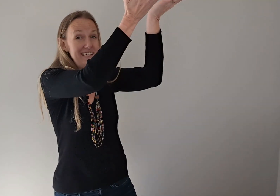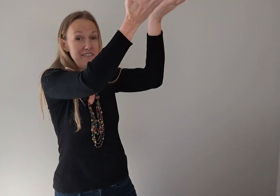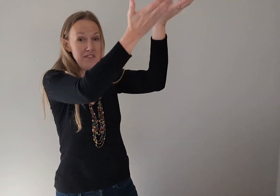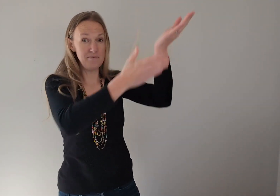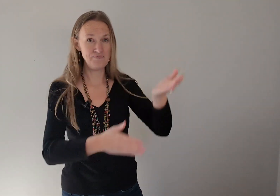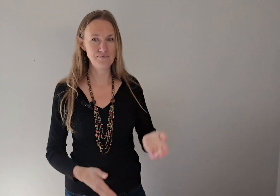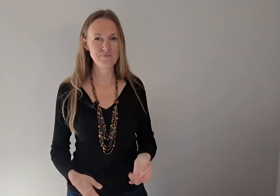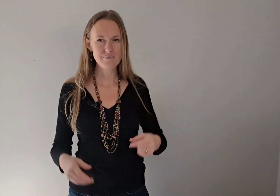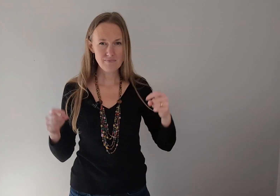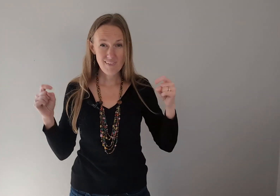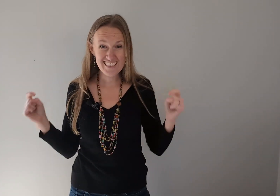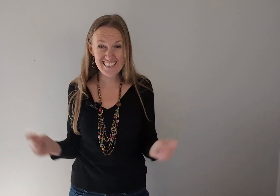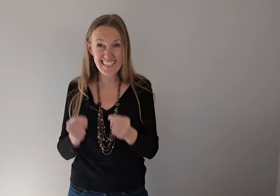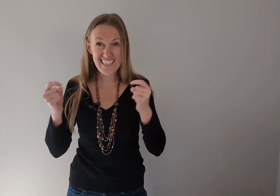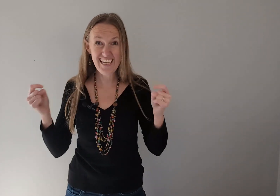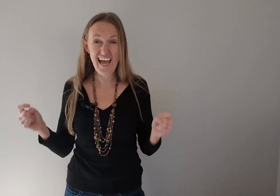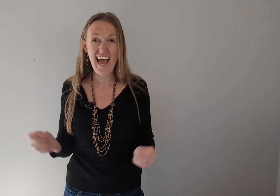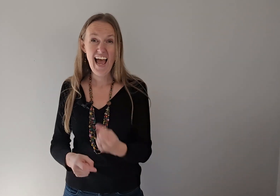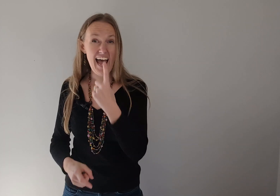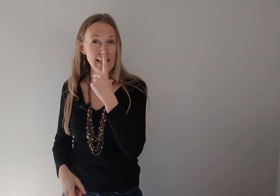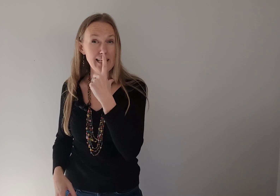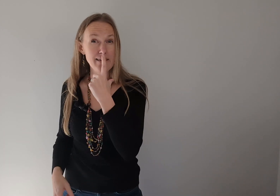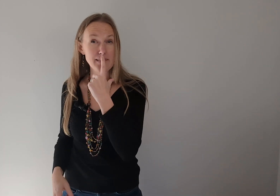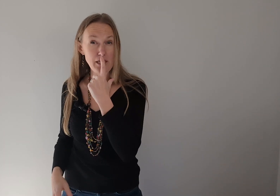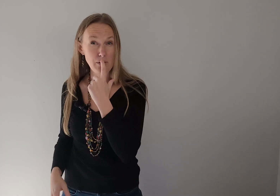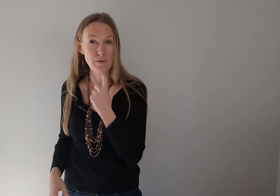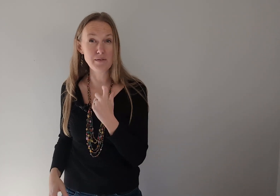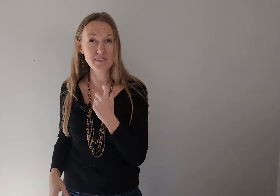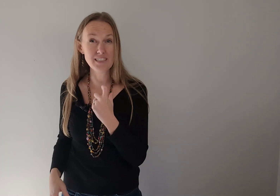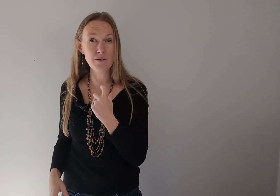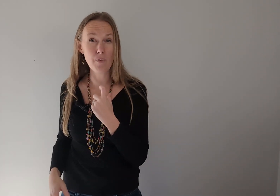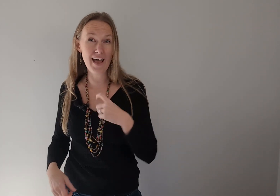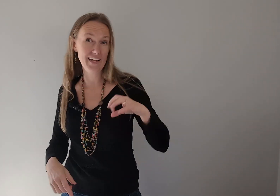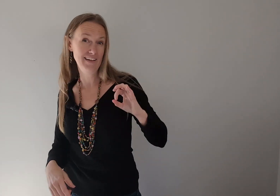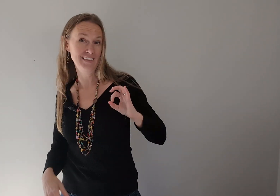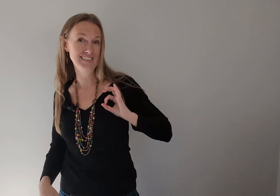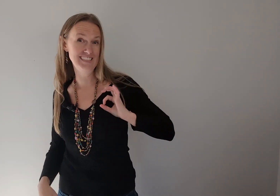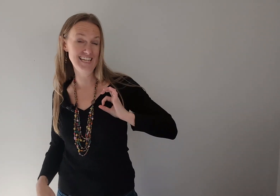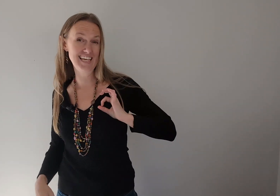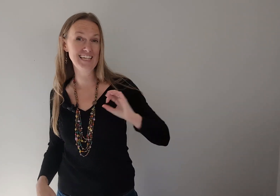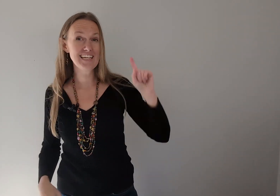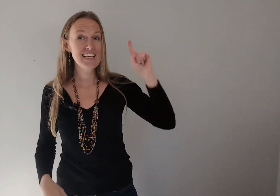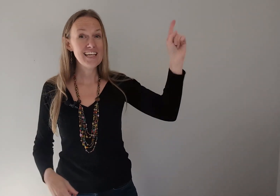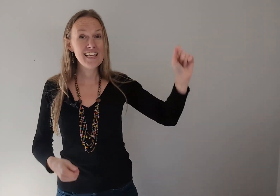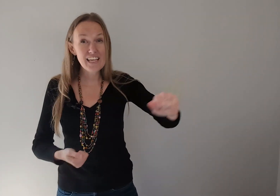give. Sin had left a crimson red stain.